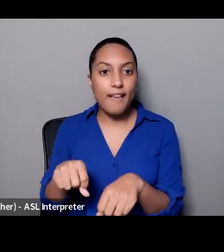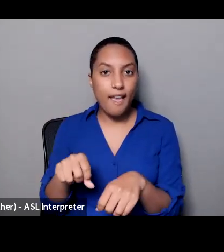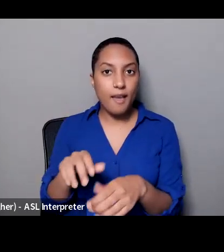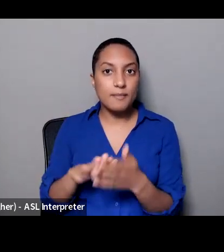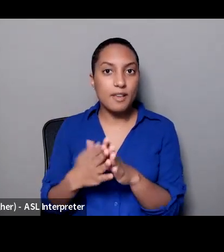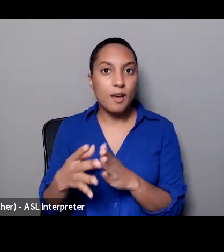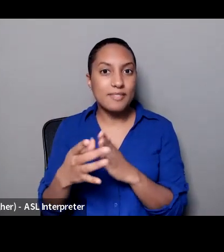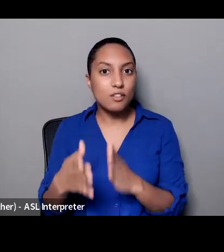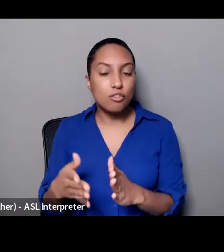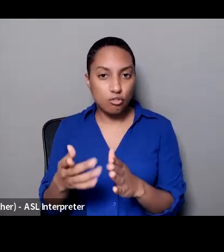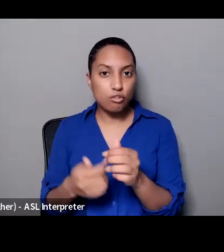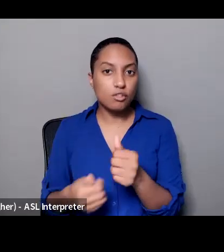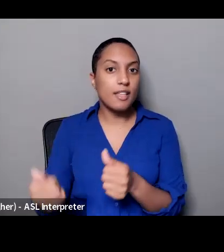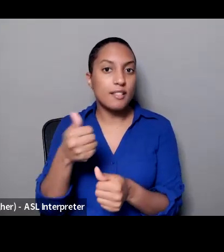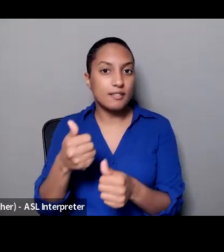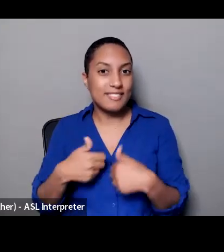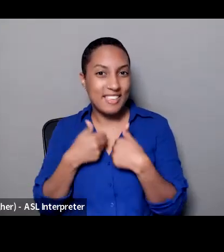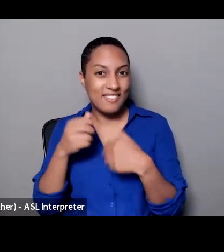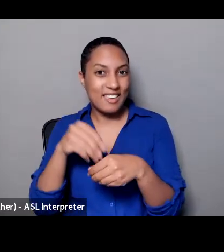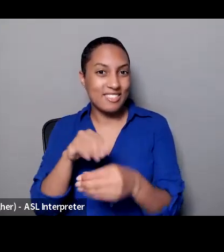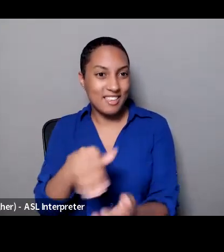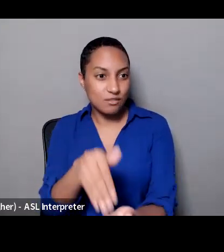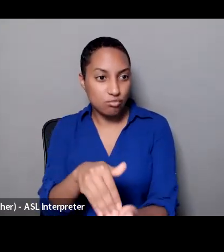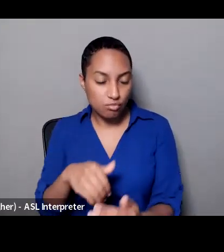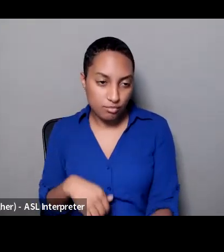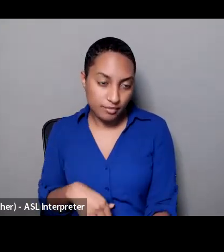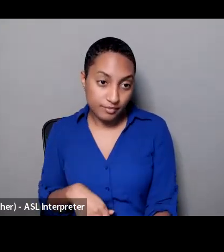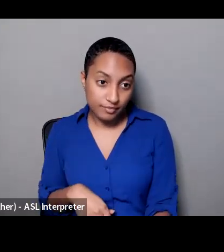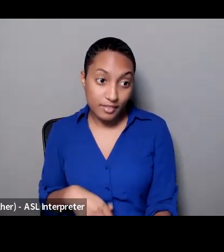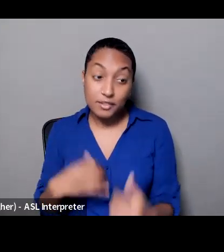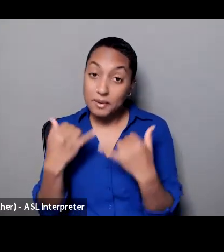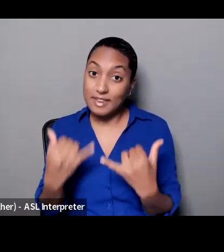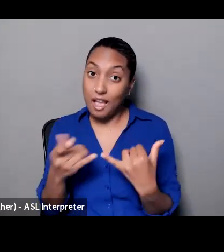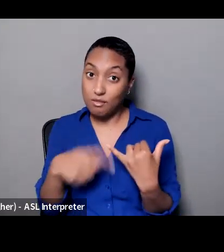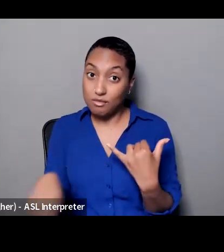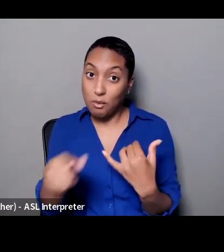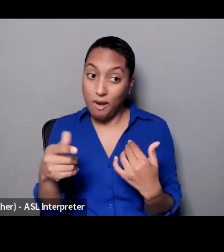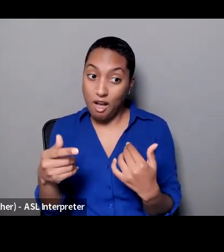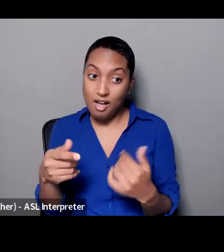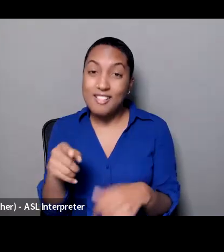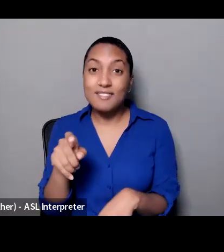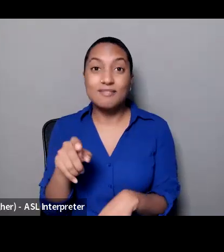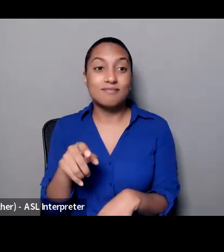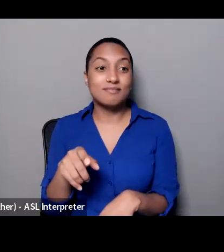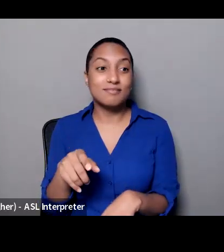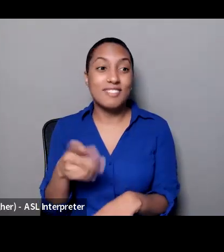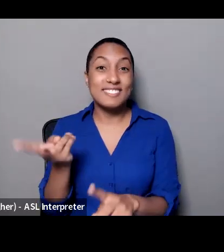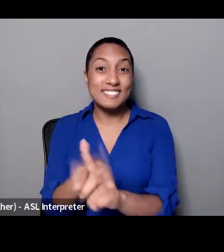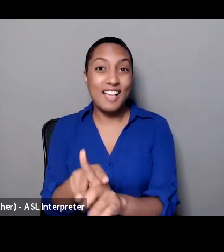You have your first homework assignment, and that is to go to the 60 Minutes